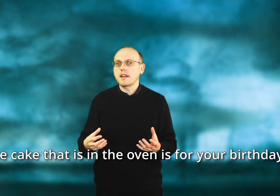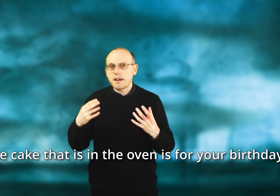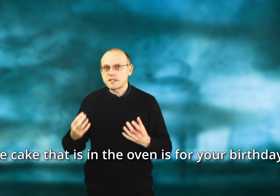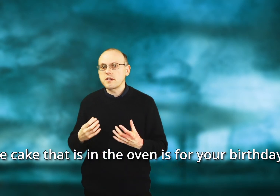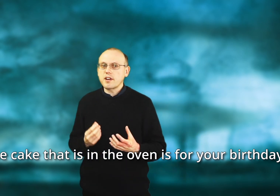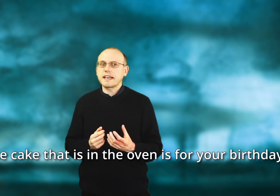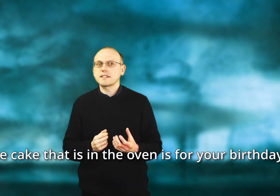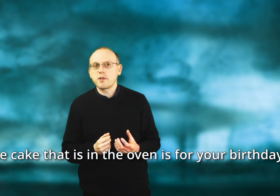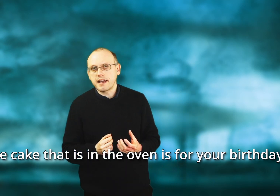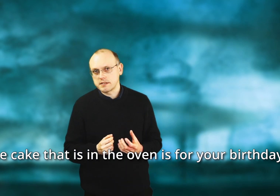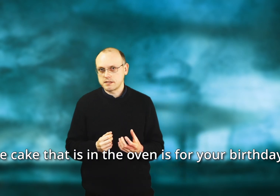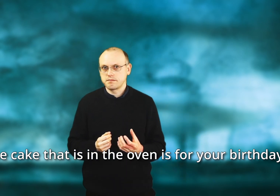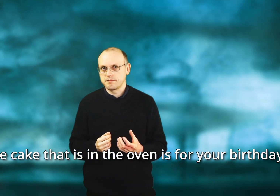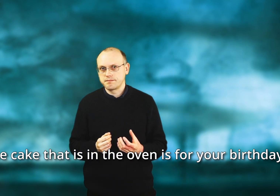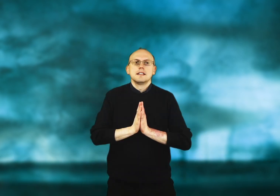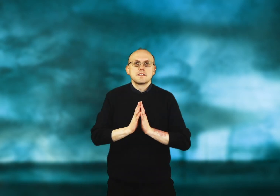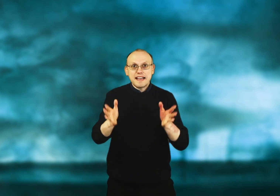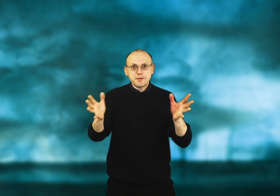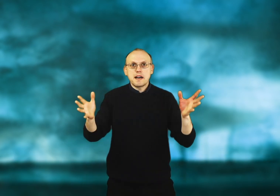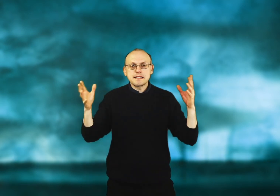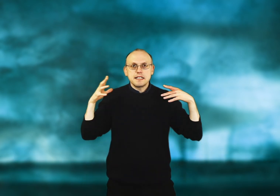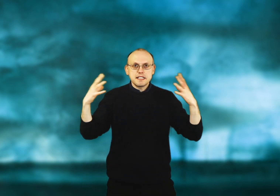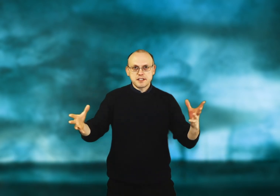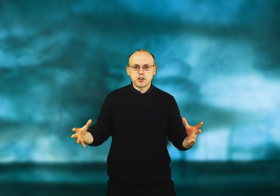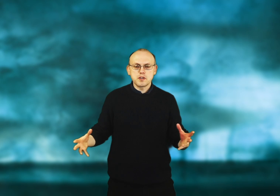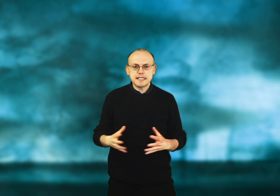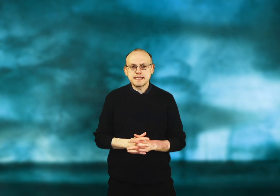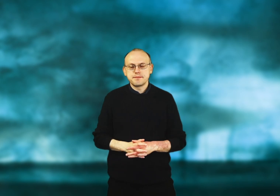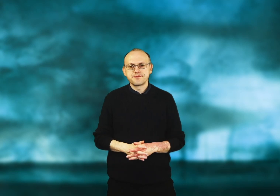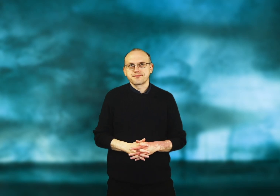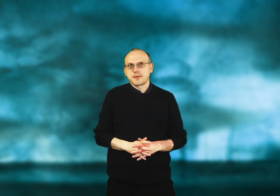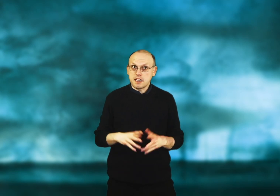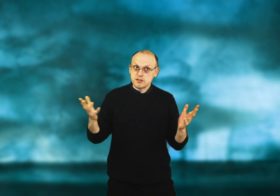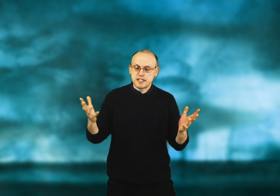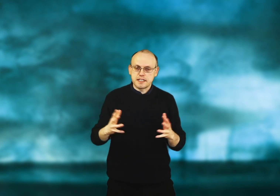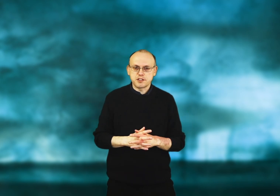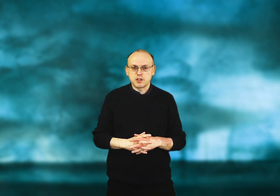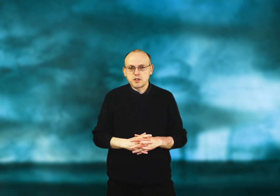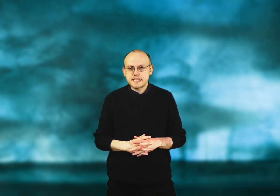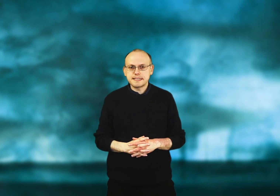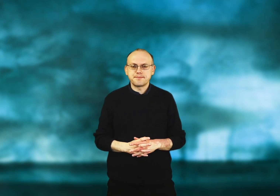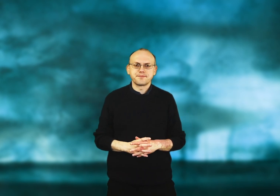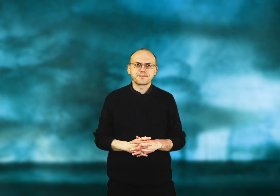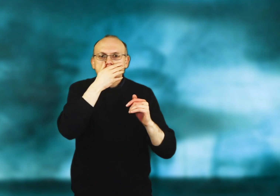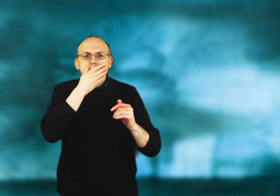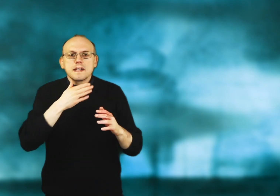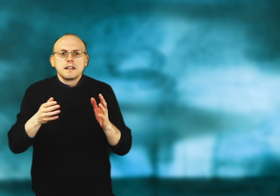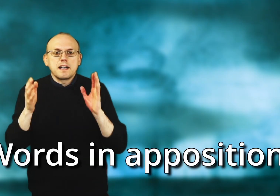was another cake somewhere else. So that was essential clauses and non-essential clauses. Right, words